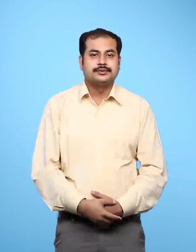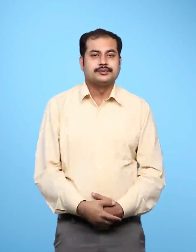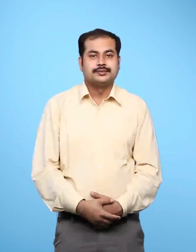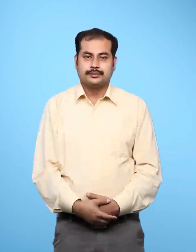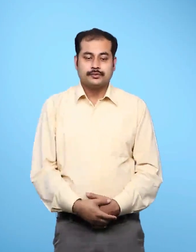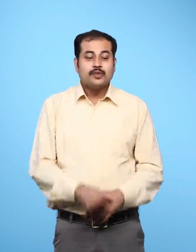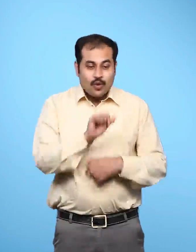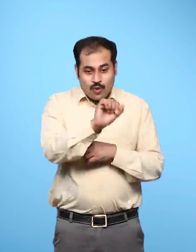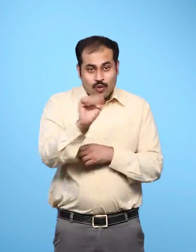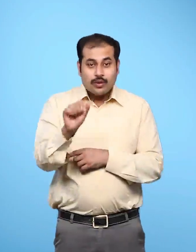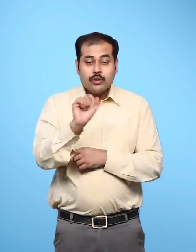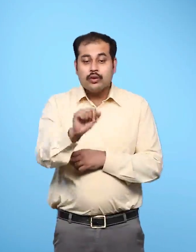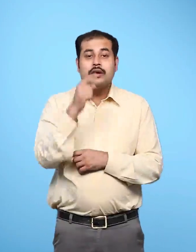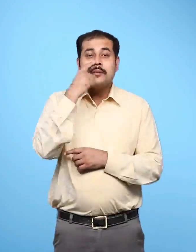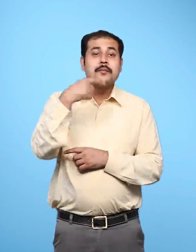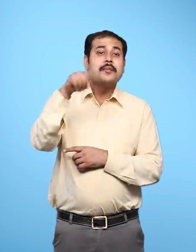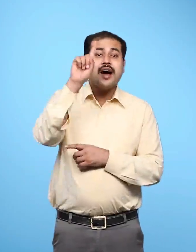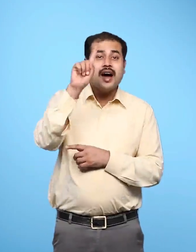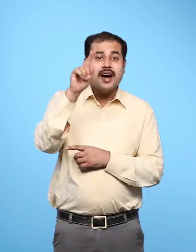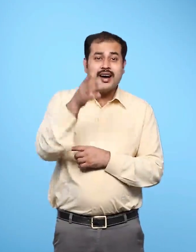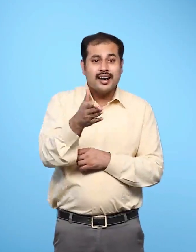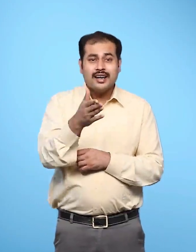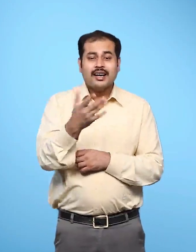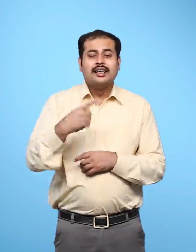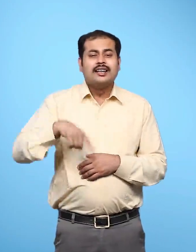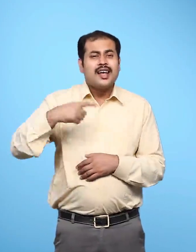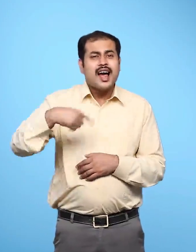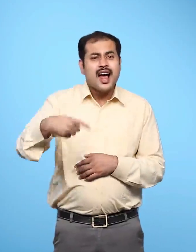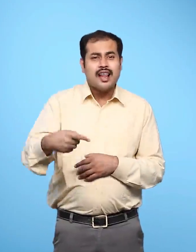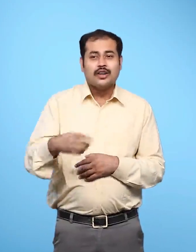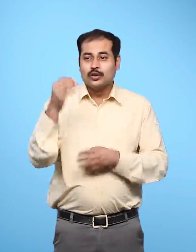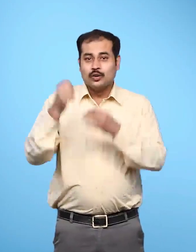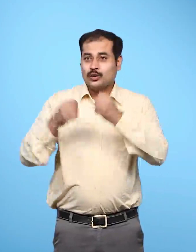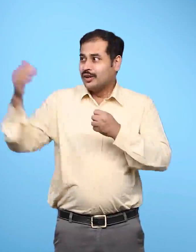How much milk does your mother buy every day? How